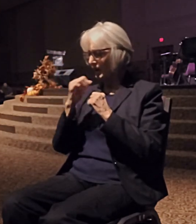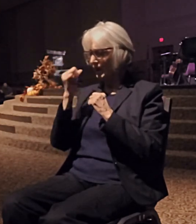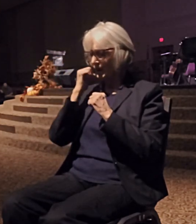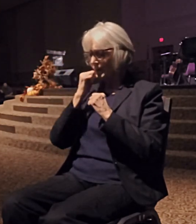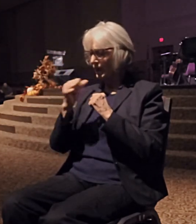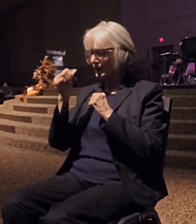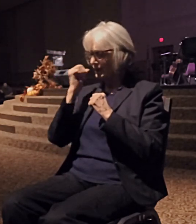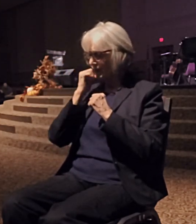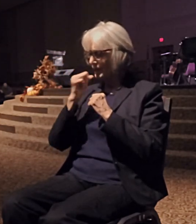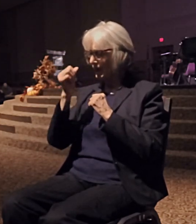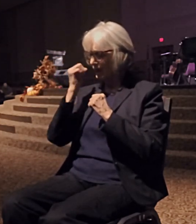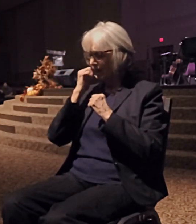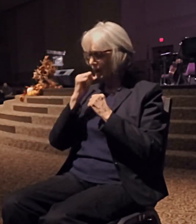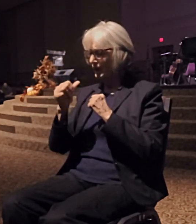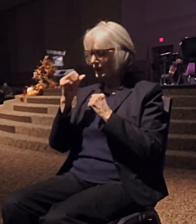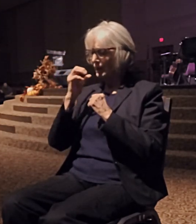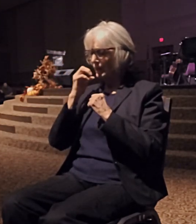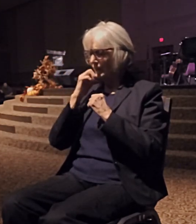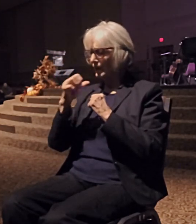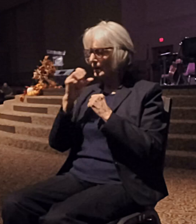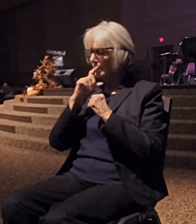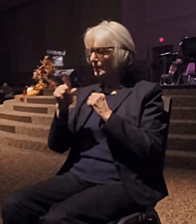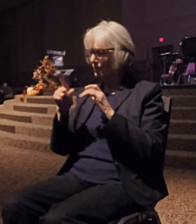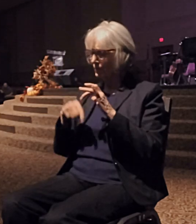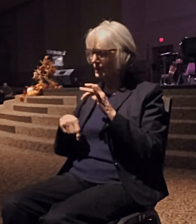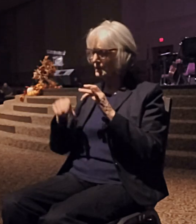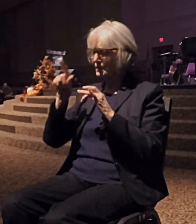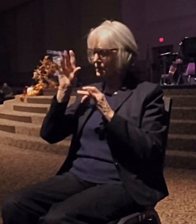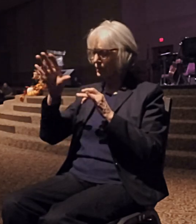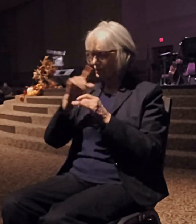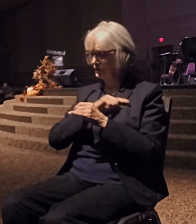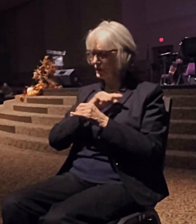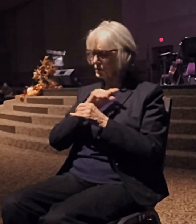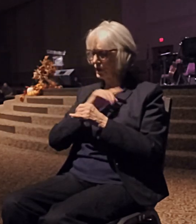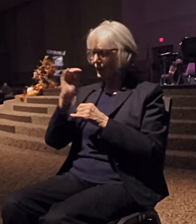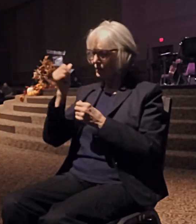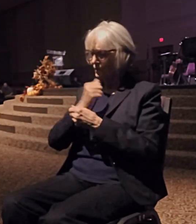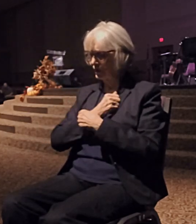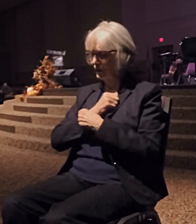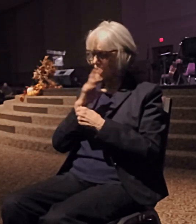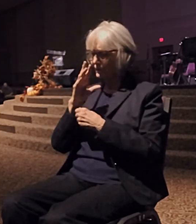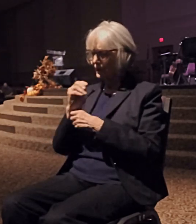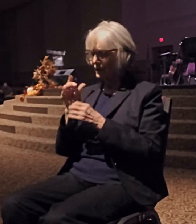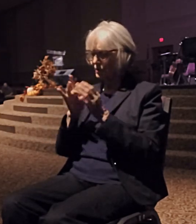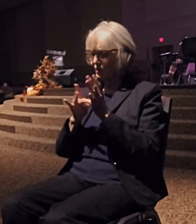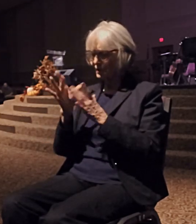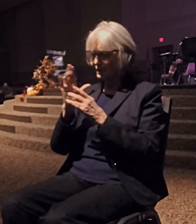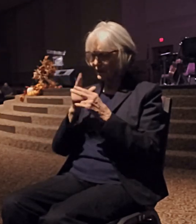Spirit, they yield to your conviction. It's in your name we pray, Jesus, and to you we look.